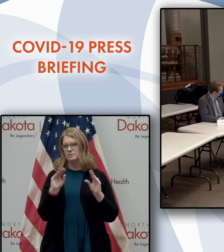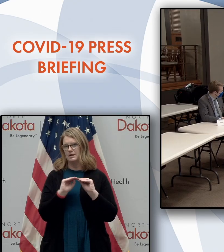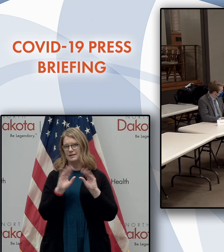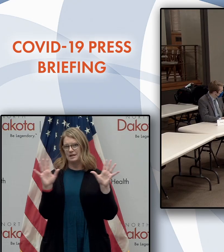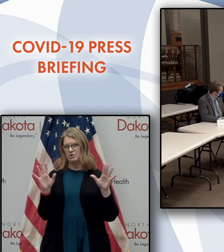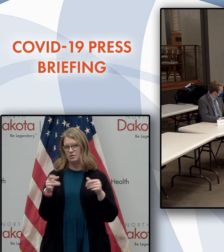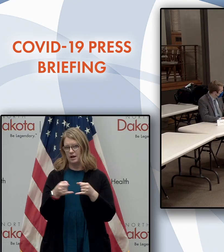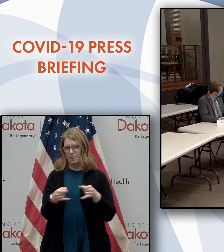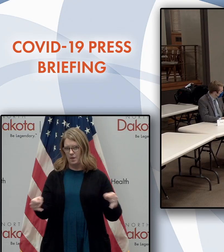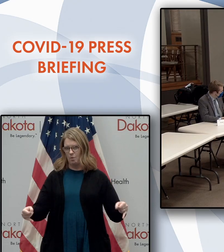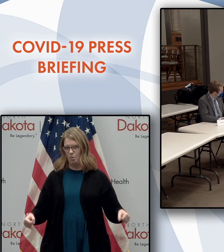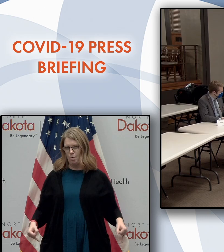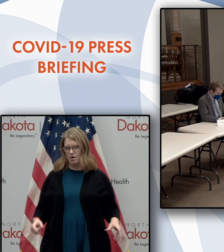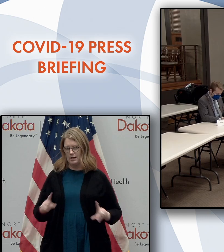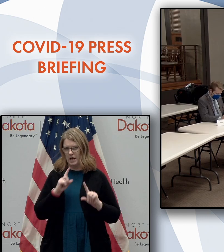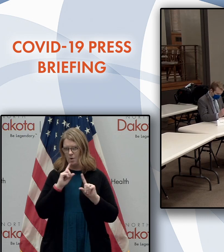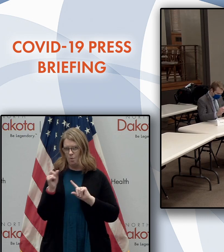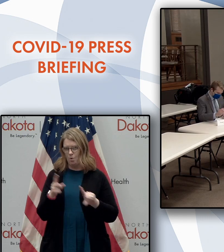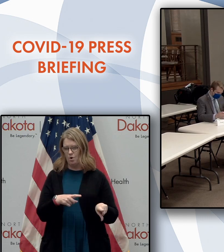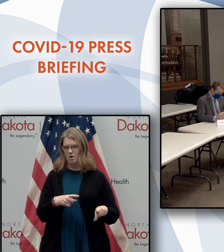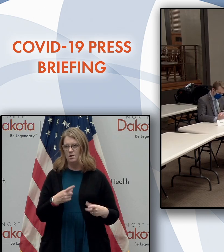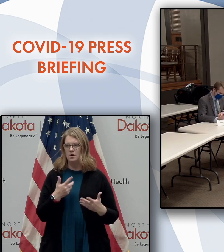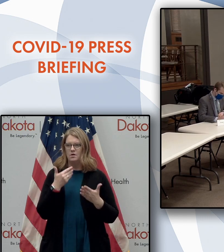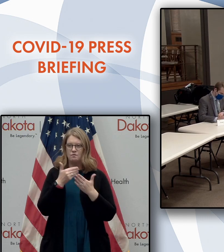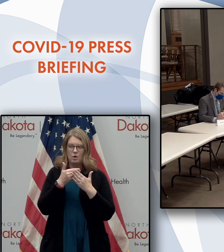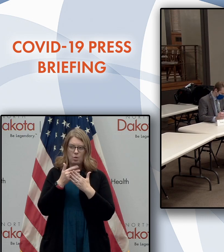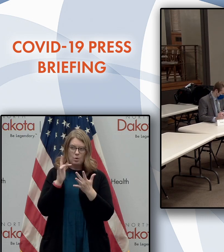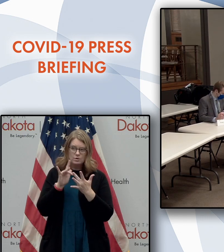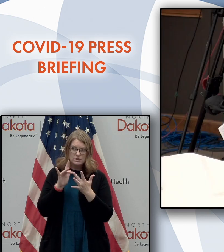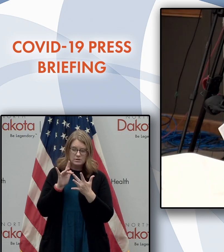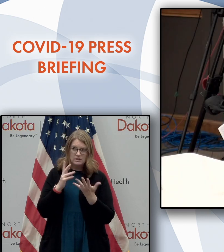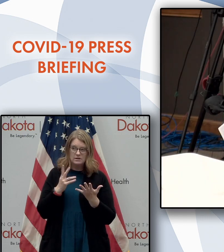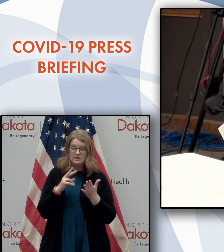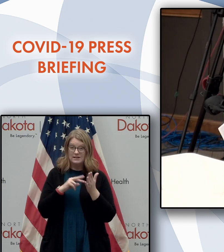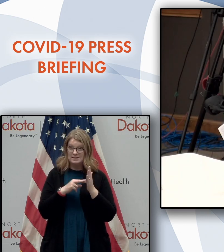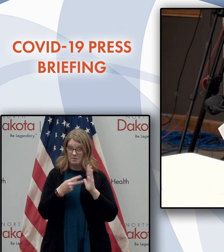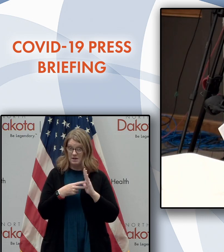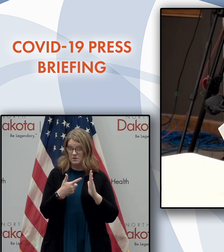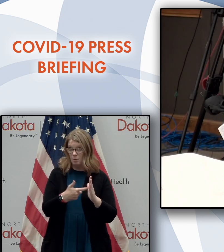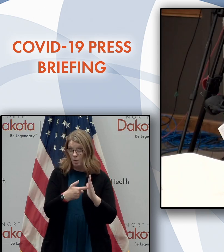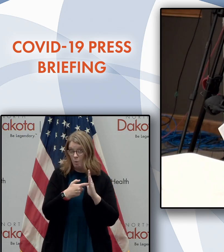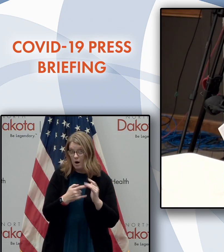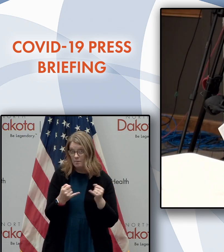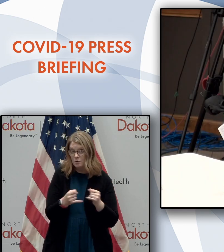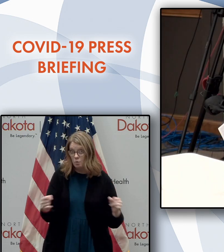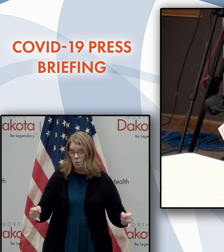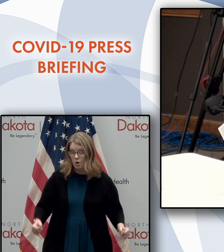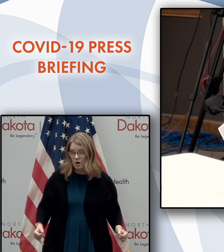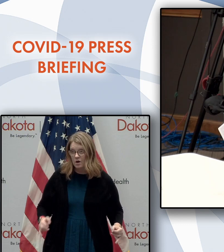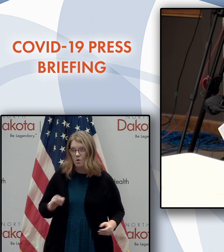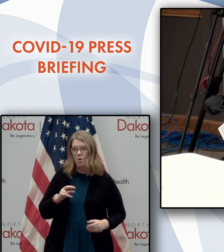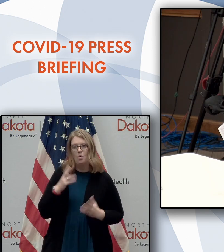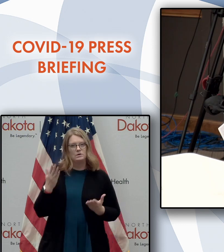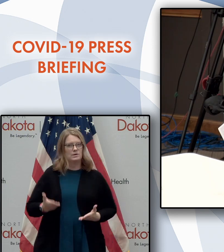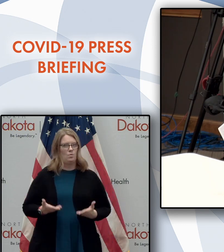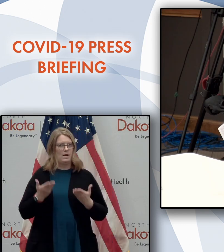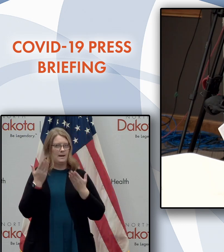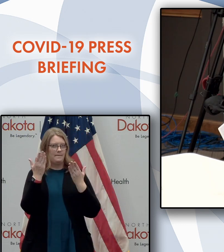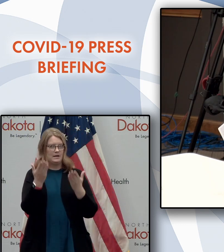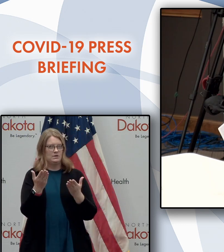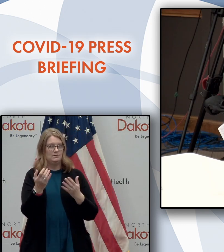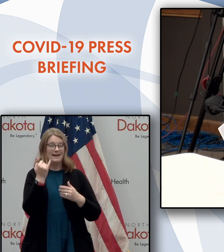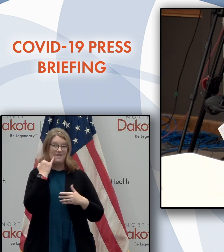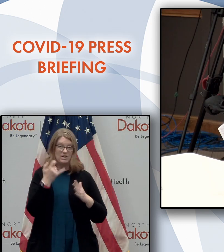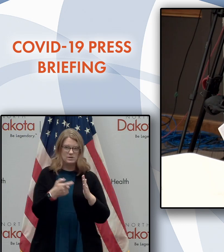the quarantine order. For close contacts, is that a requirement to quarantine, or is it just a recommendation? And if it